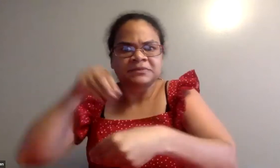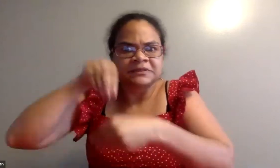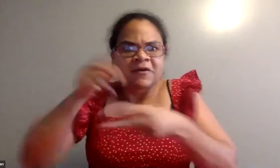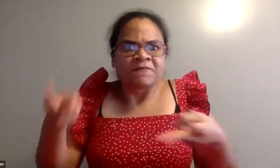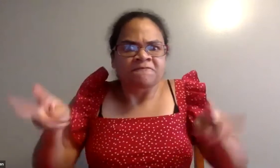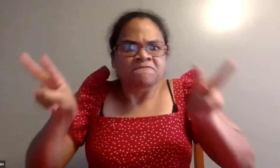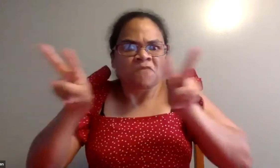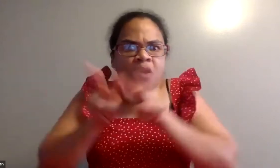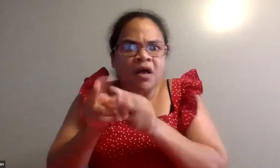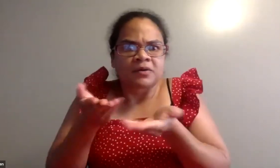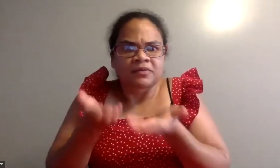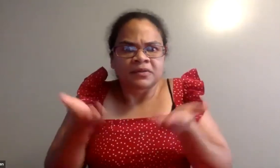treasure.